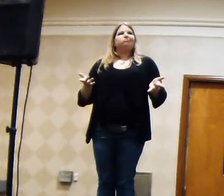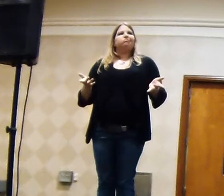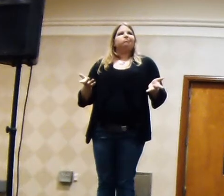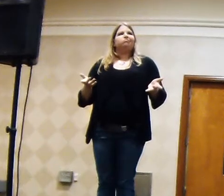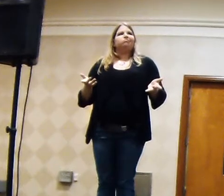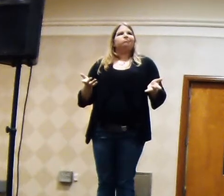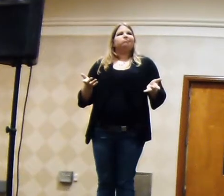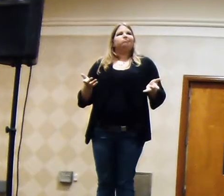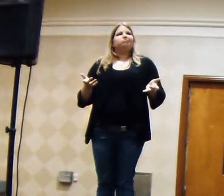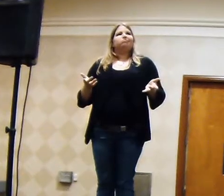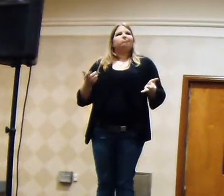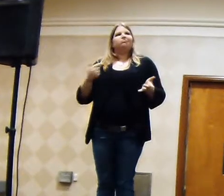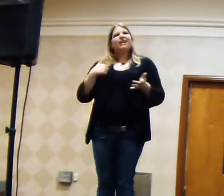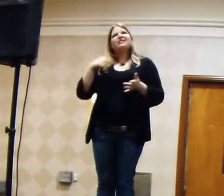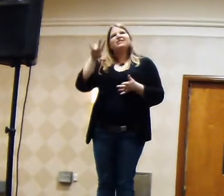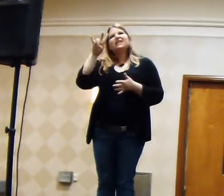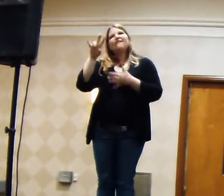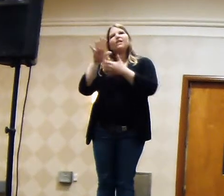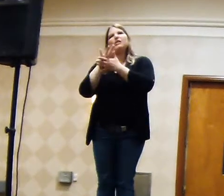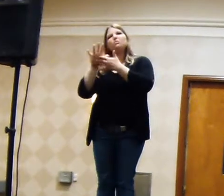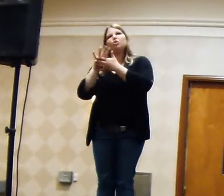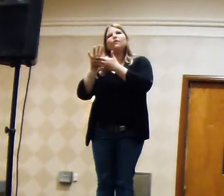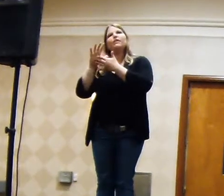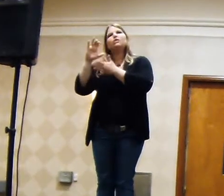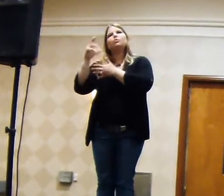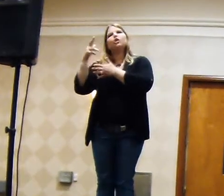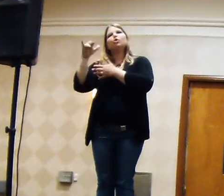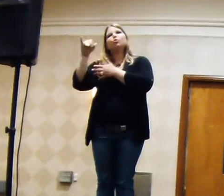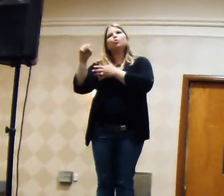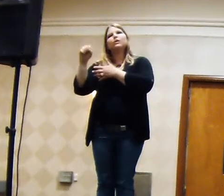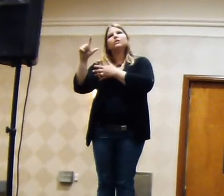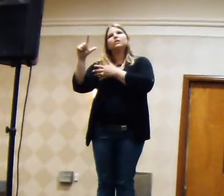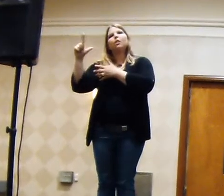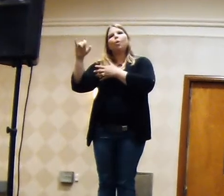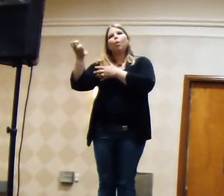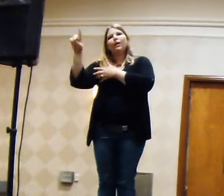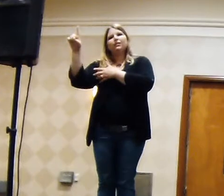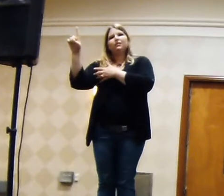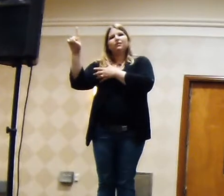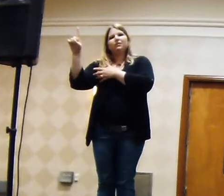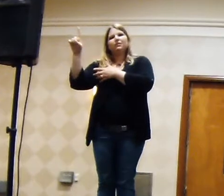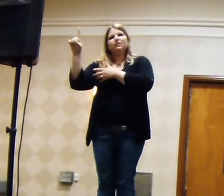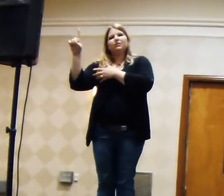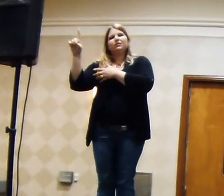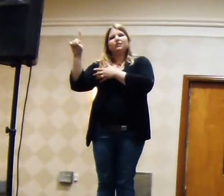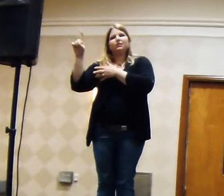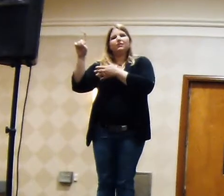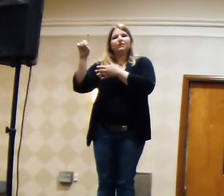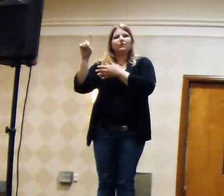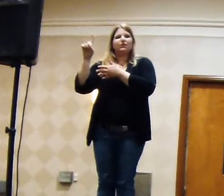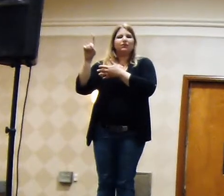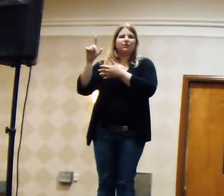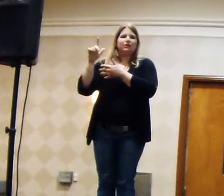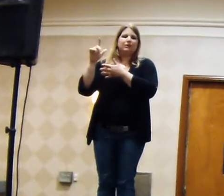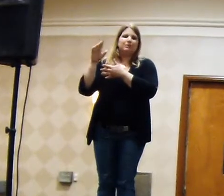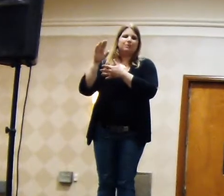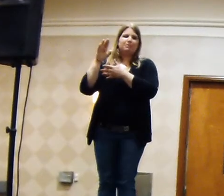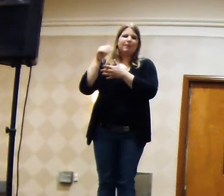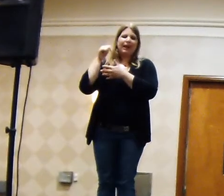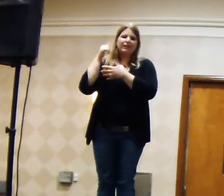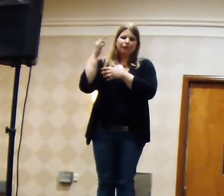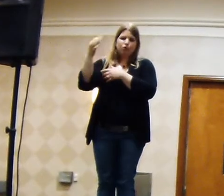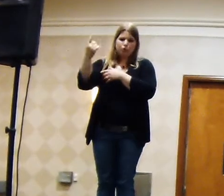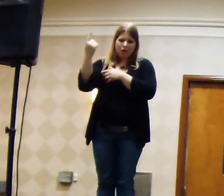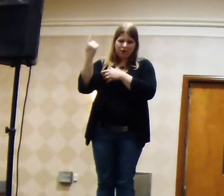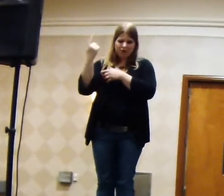I did like 7 movies with Chris Lloyd in only one scene. And that's in Back to the Future 1. I never got to act with him.